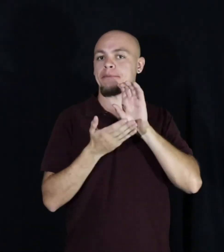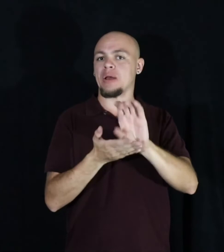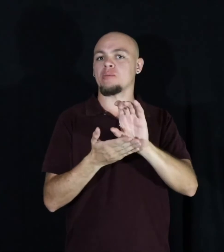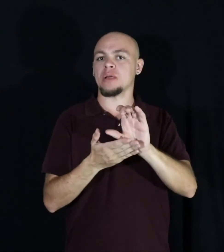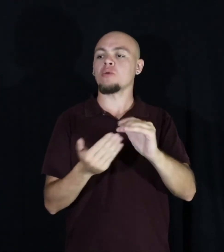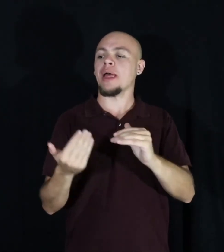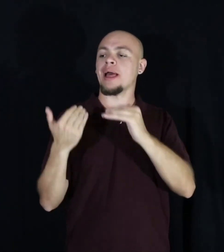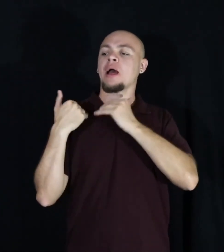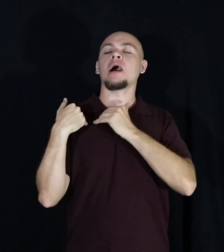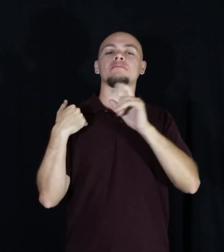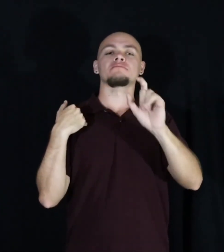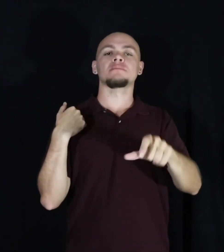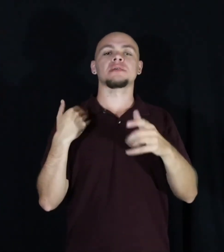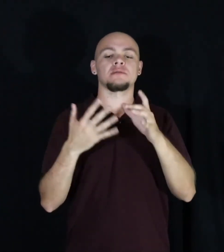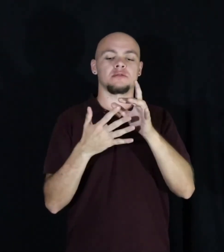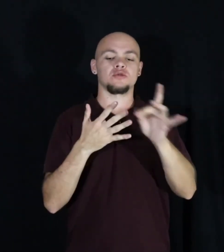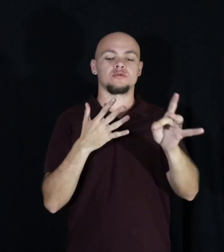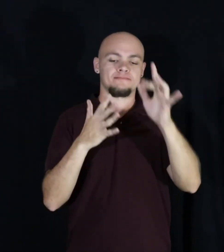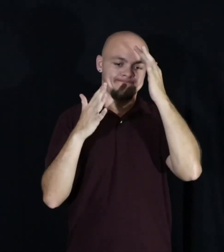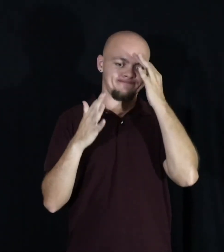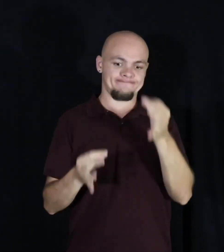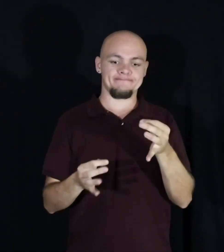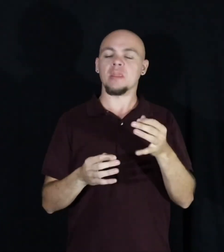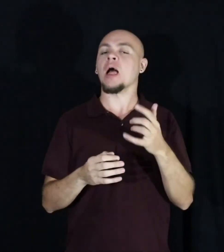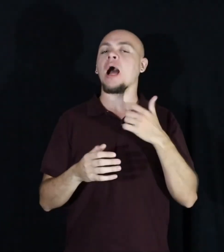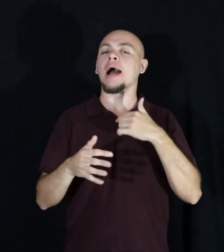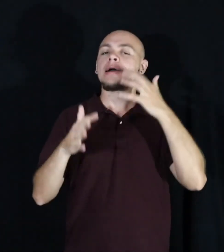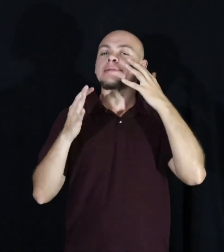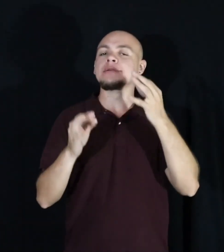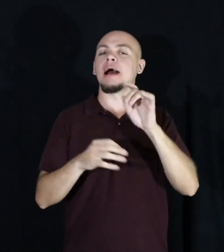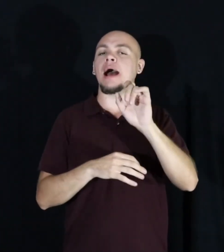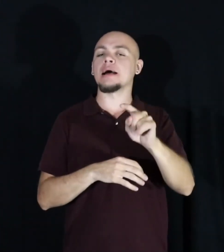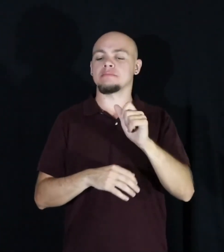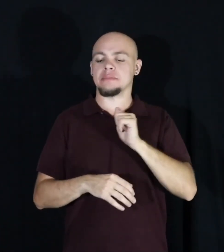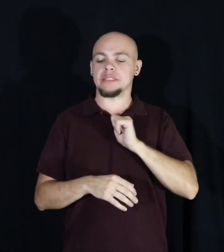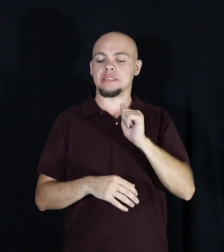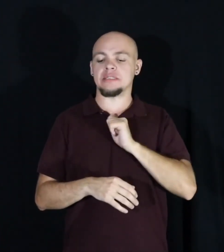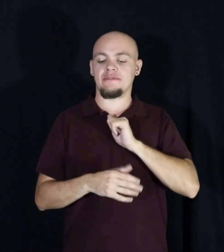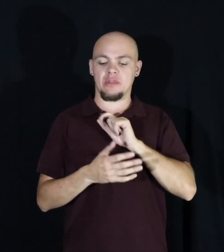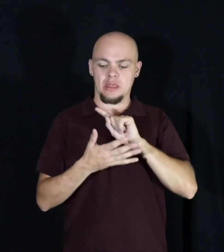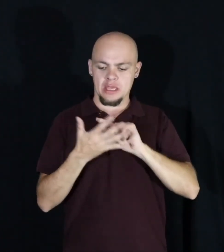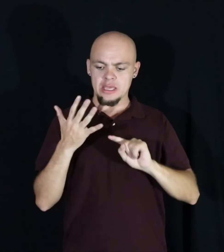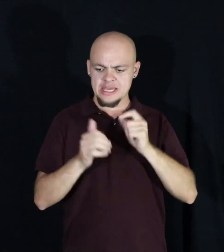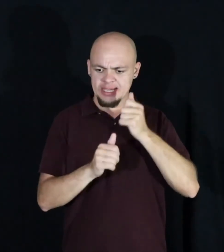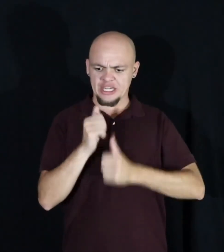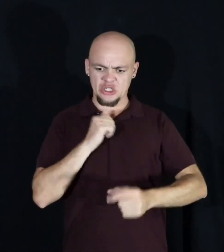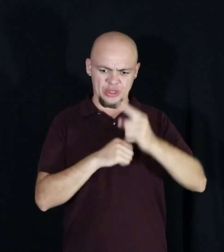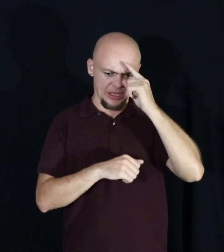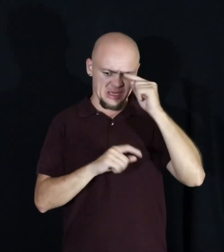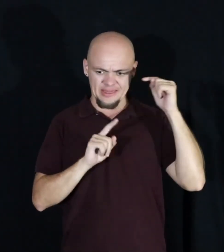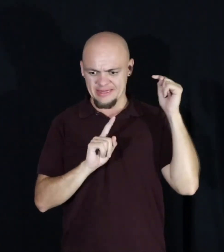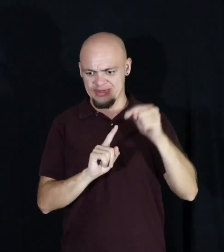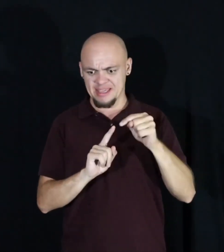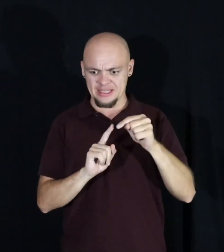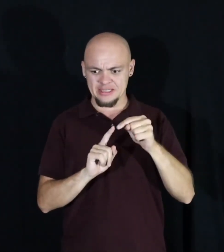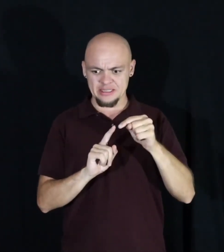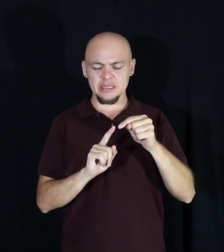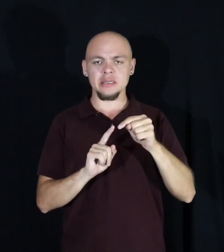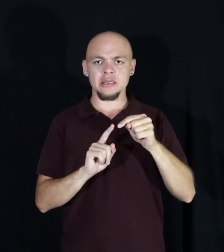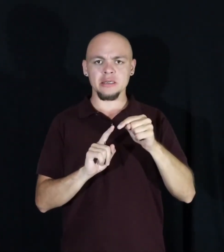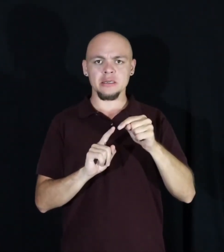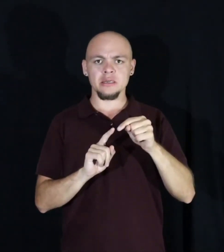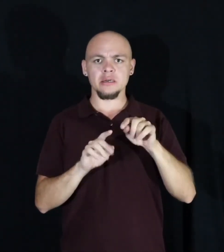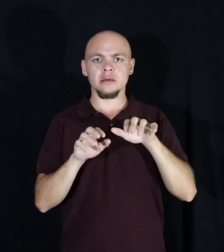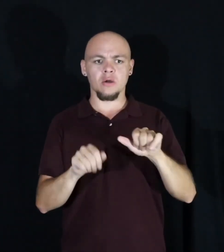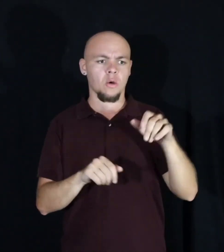accountability of choice. I choose to ask myself with each thought, is this Lance thinking, or is it my